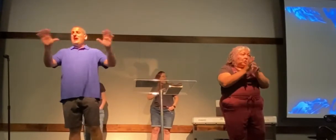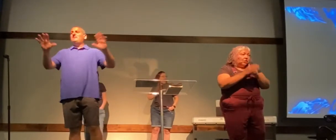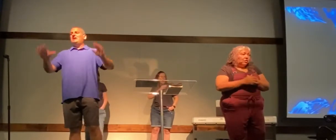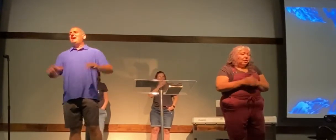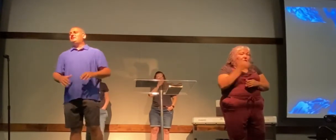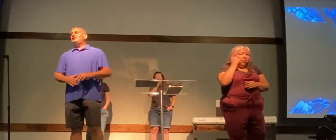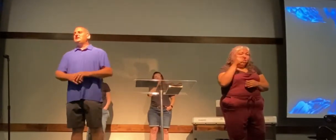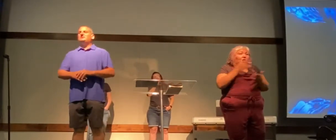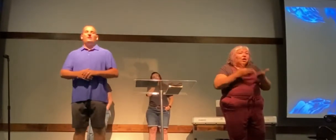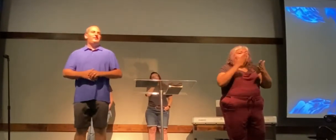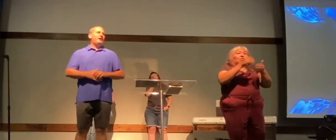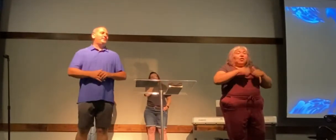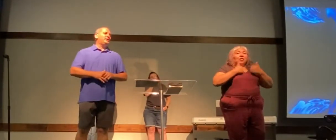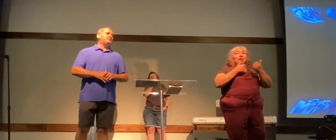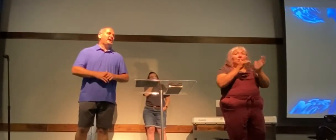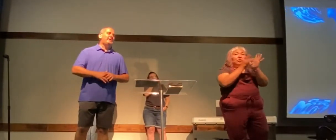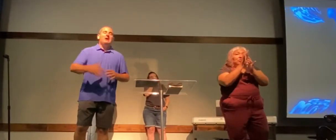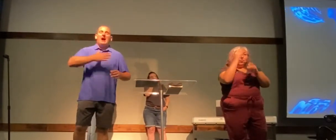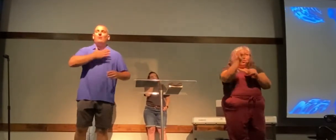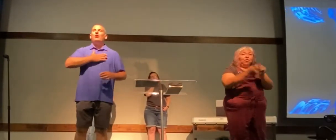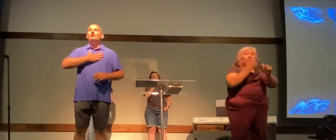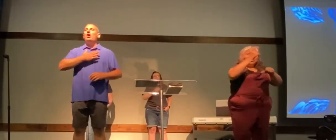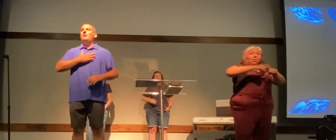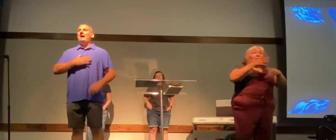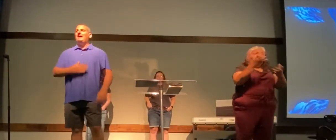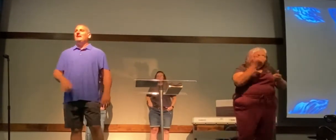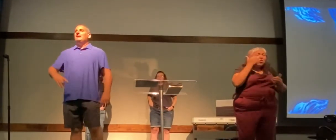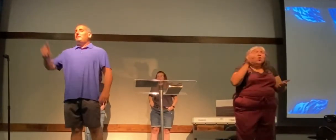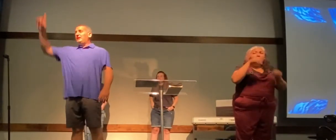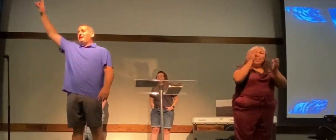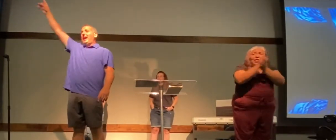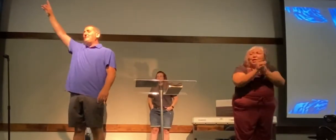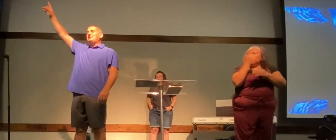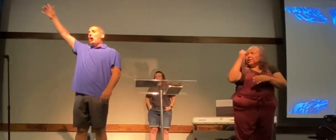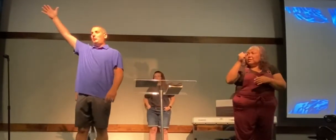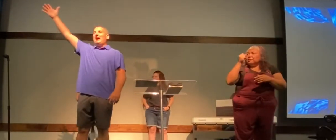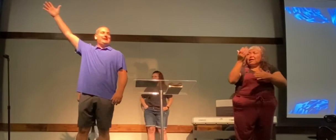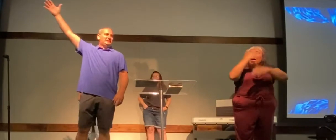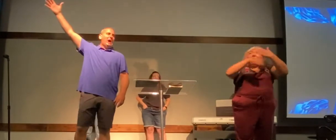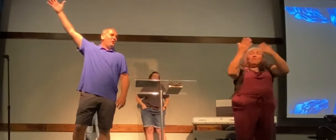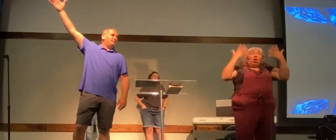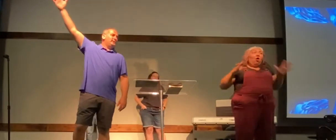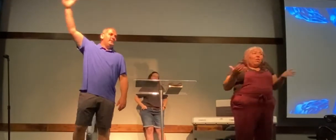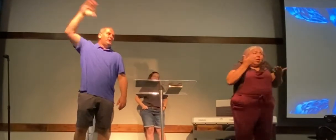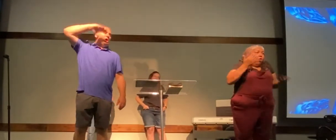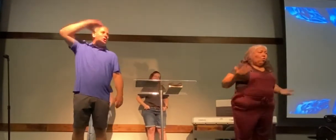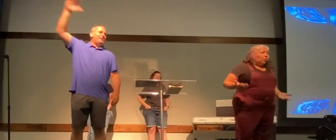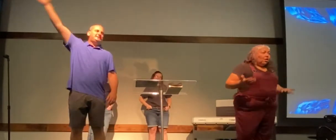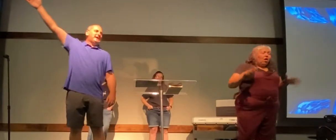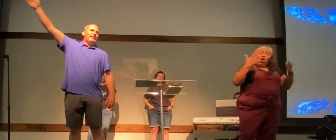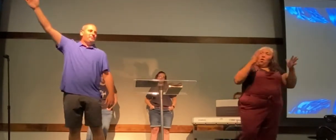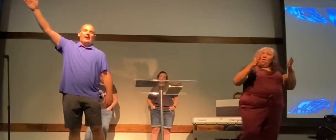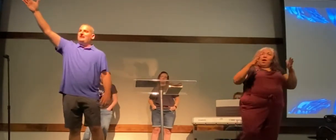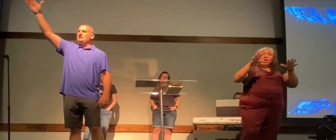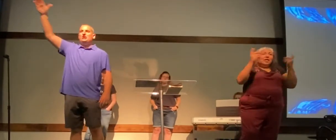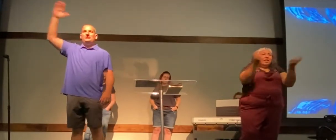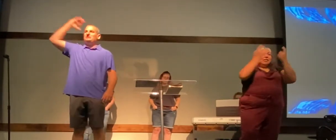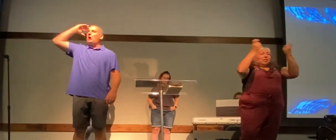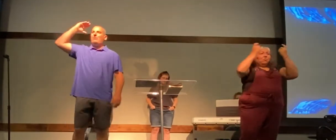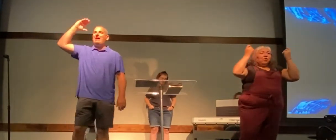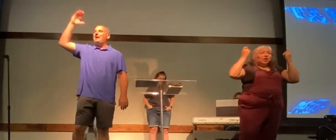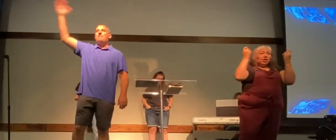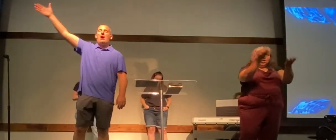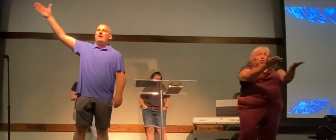you gave your life to Jesus for the very first time, I want to know about it. But this heaven already knows. They're already celebrating you.